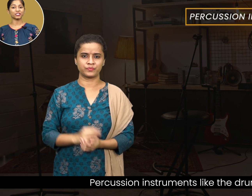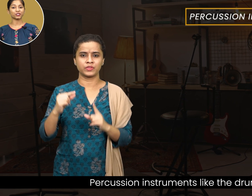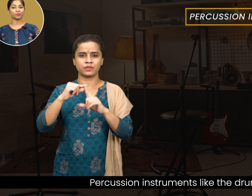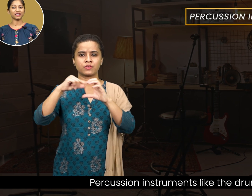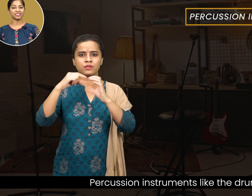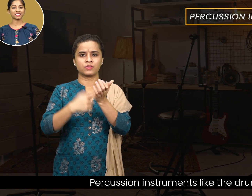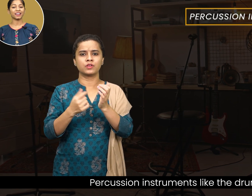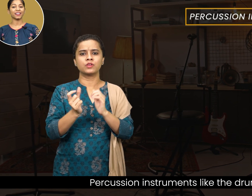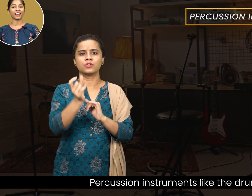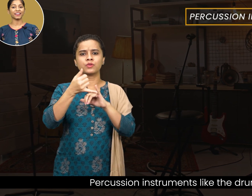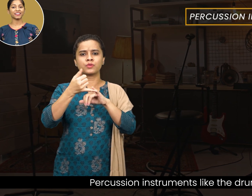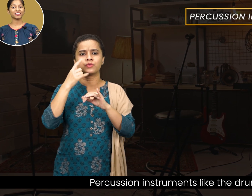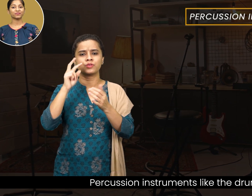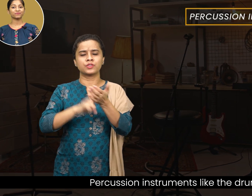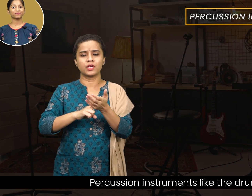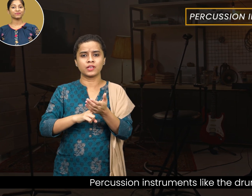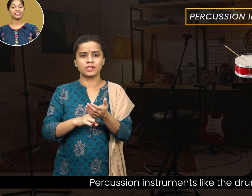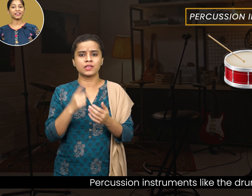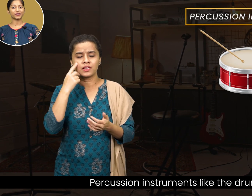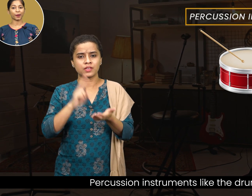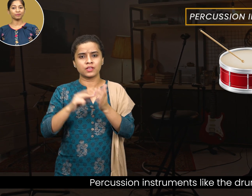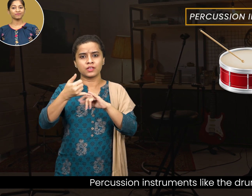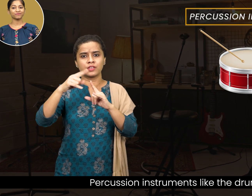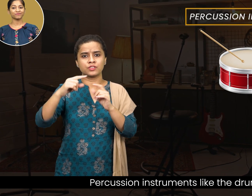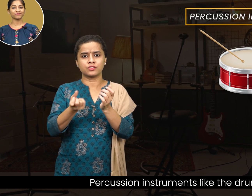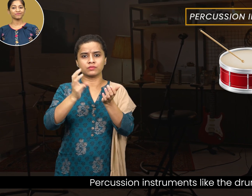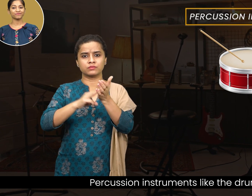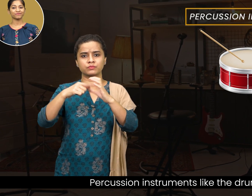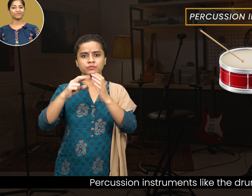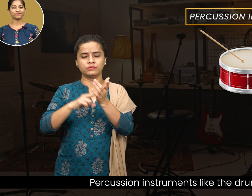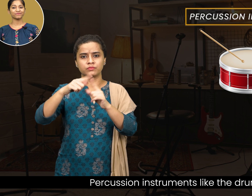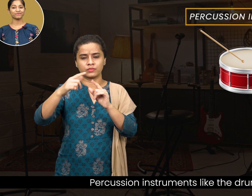Percussion instruments like the drum,